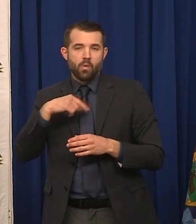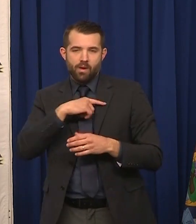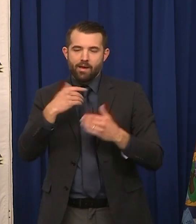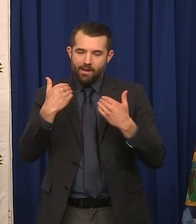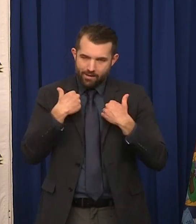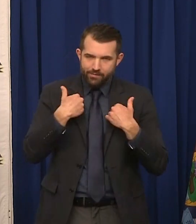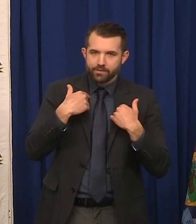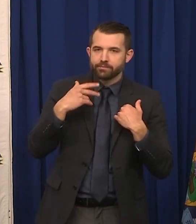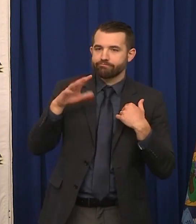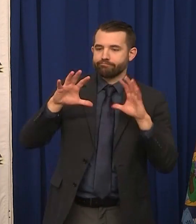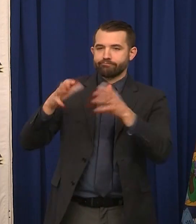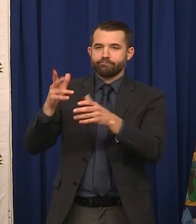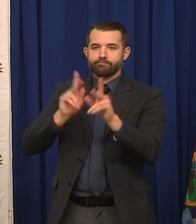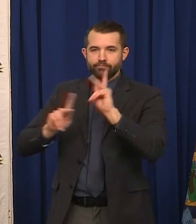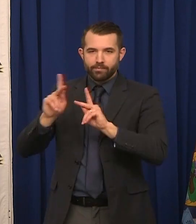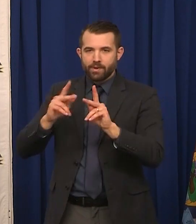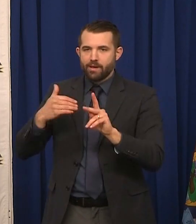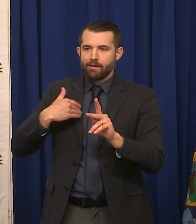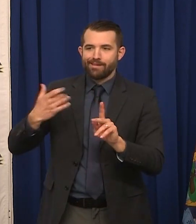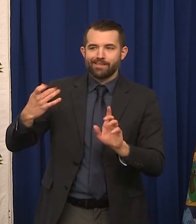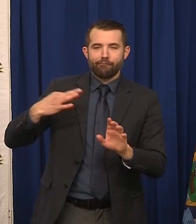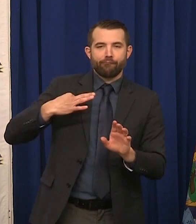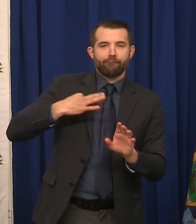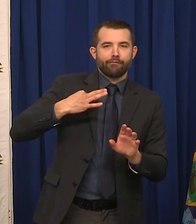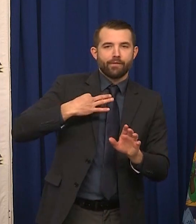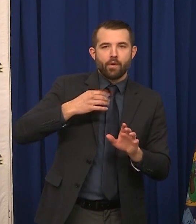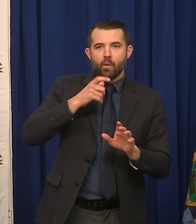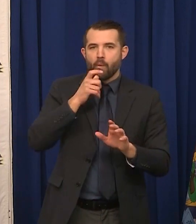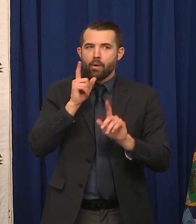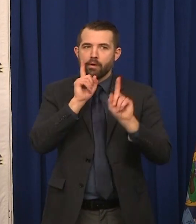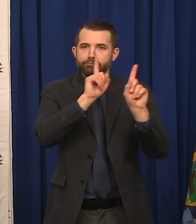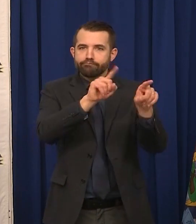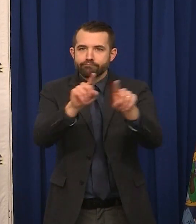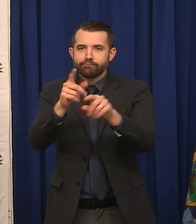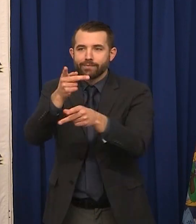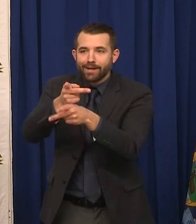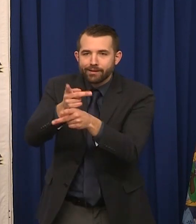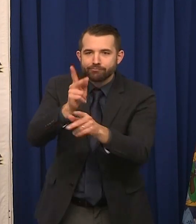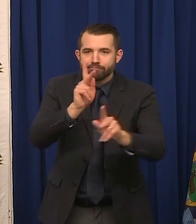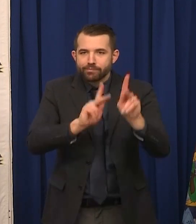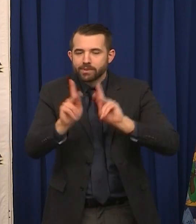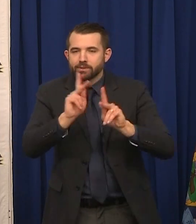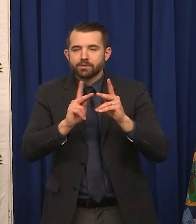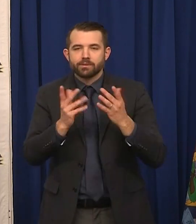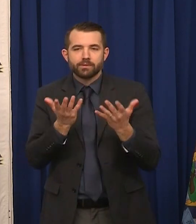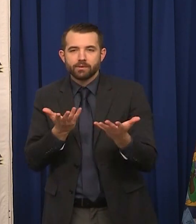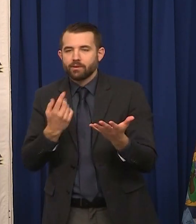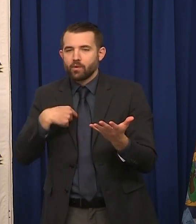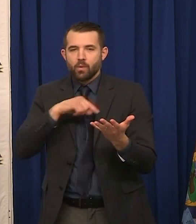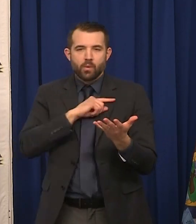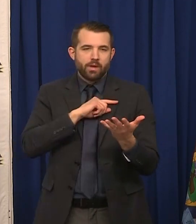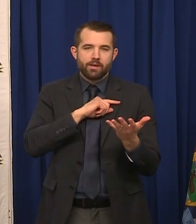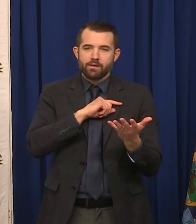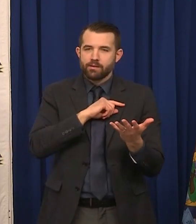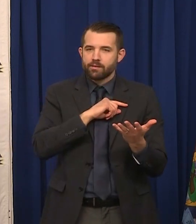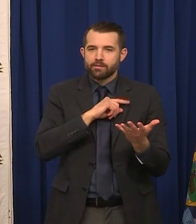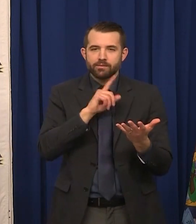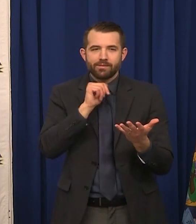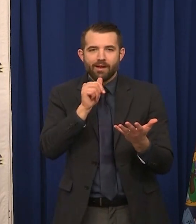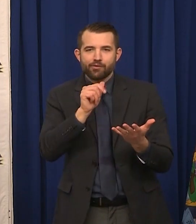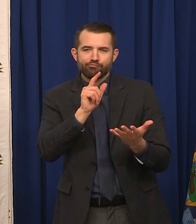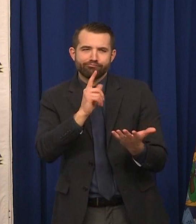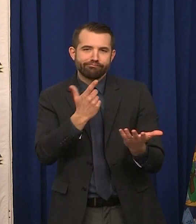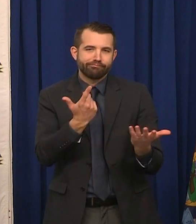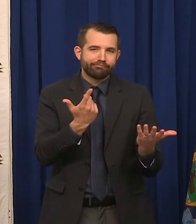And so irrespective of whether they were in an area where there was a potential increase of visitors,